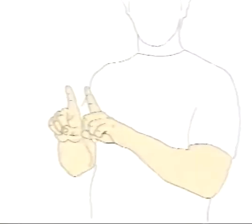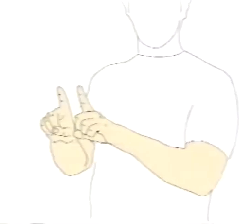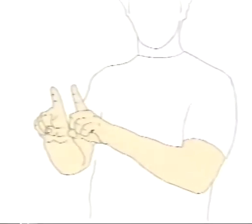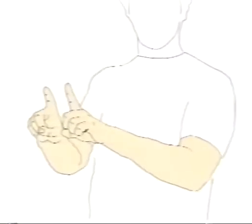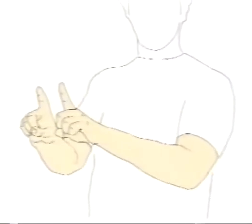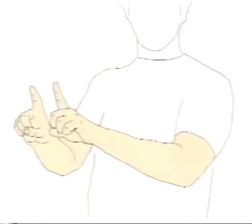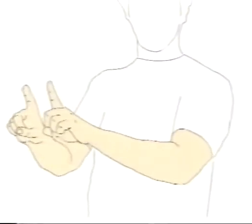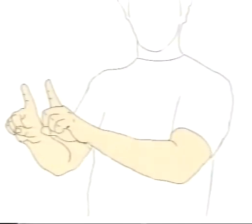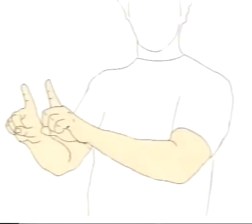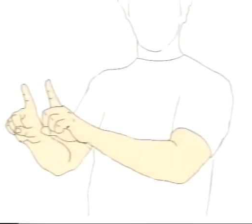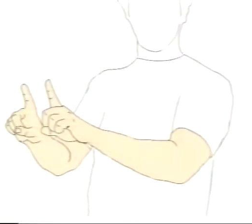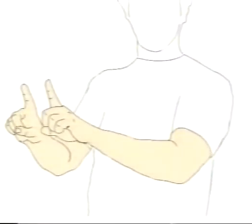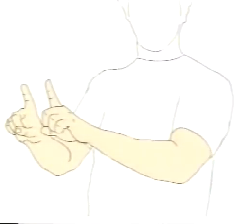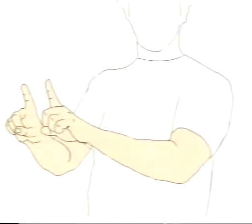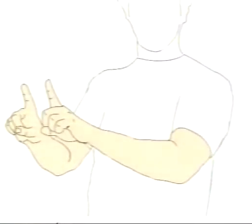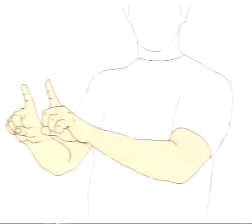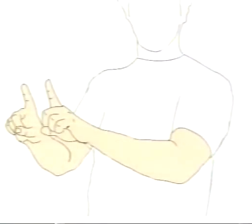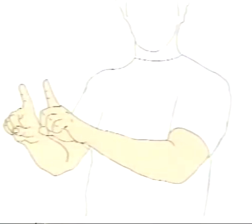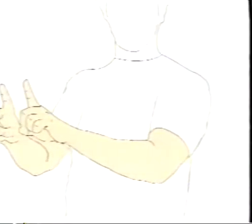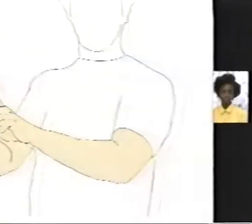Walking side by side.